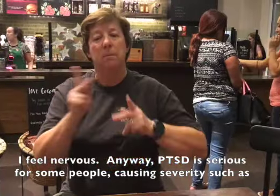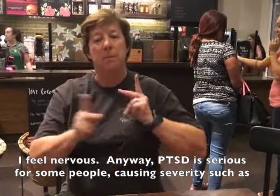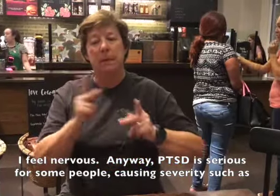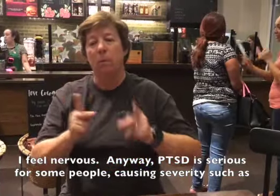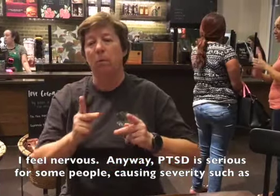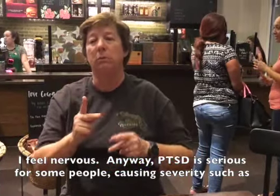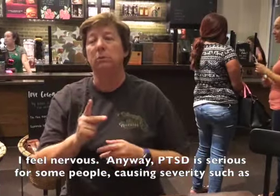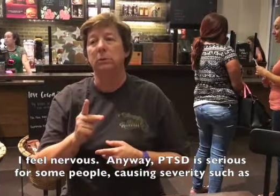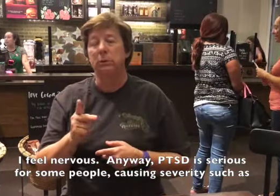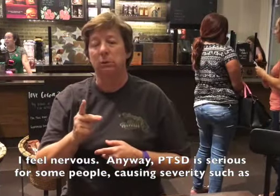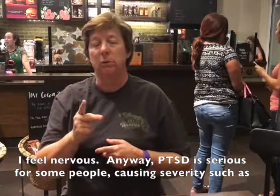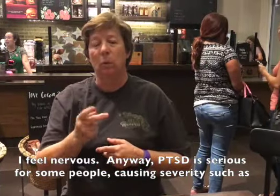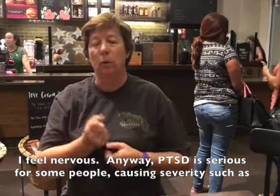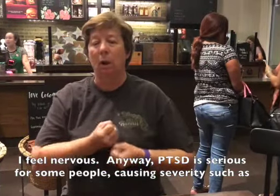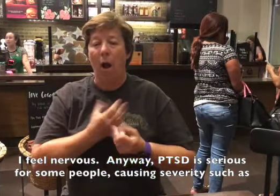severity,